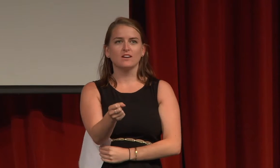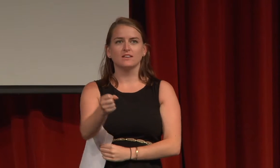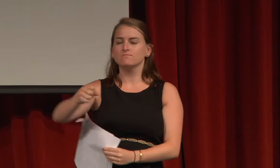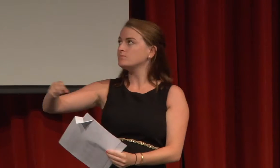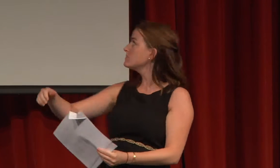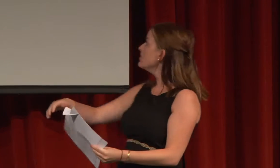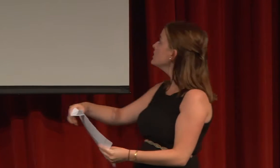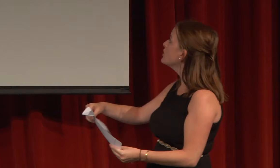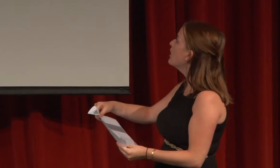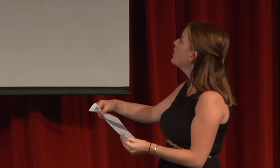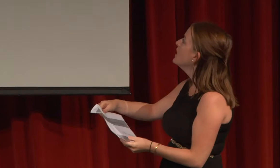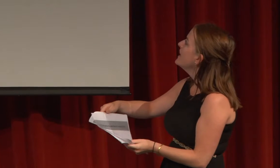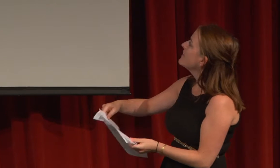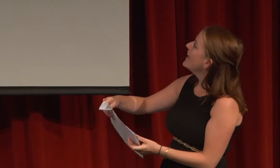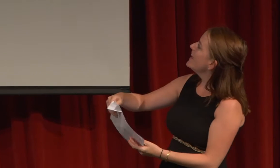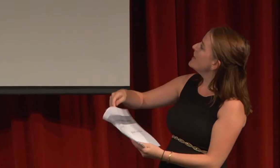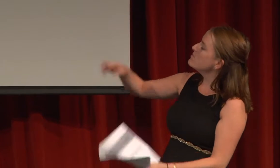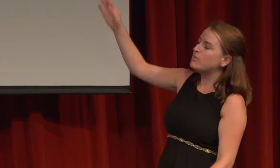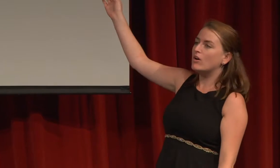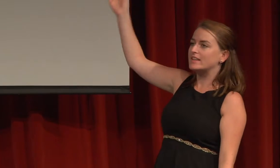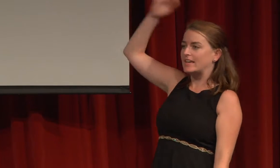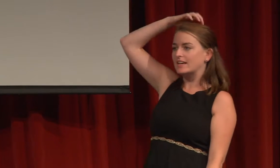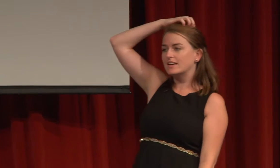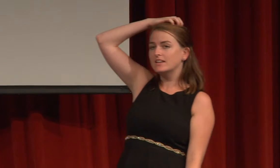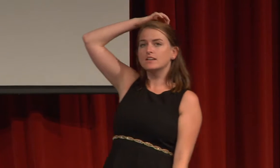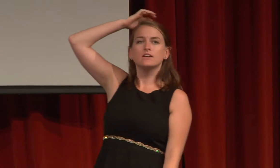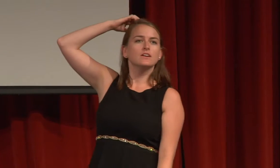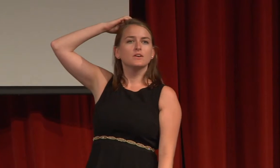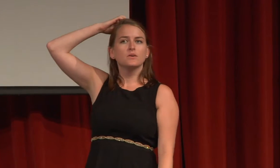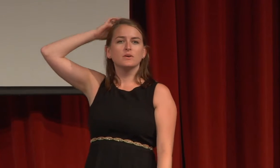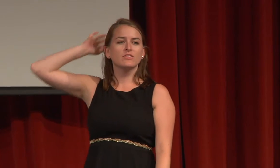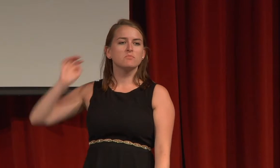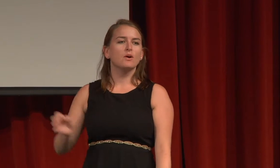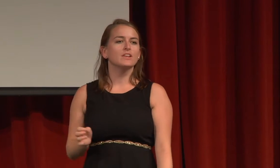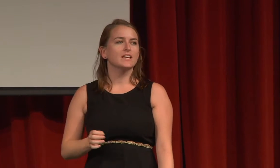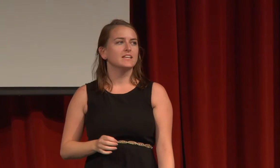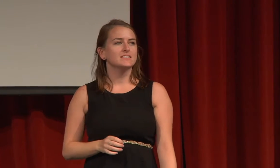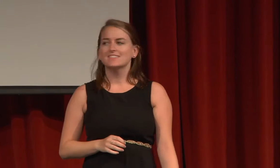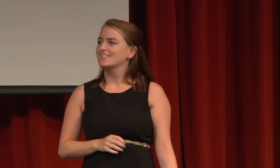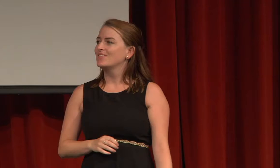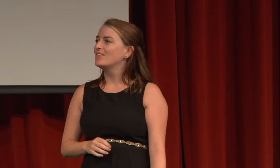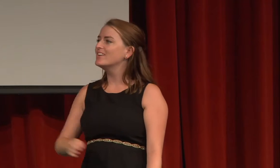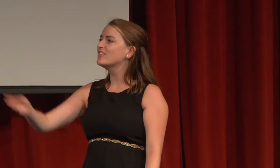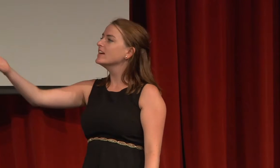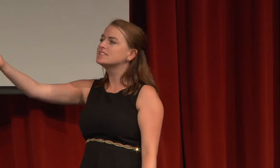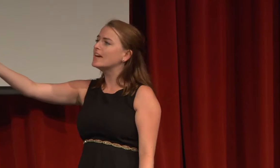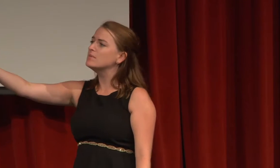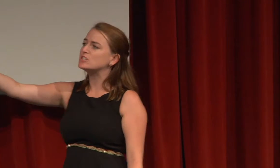Shocking. So then bowling. What do you think bowling is? Wonderful. And see how much